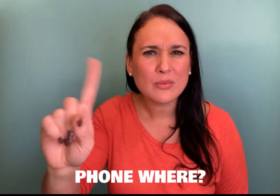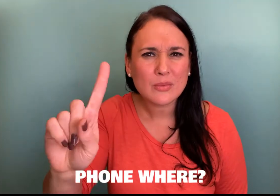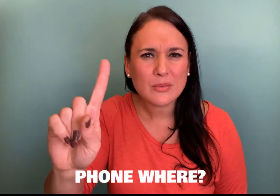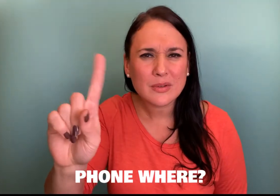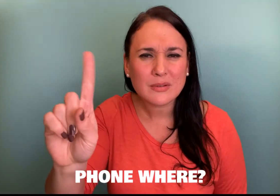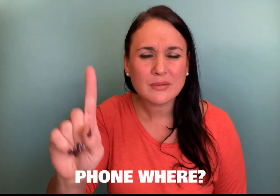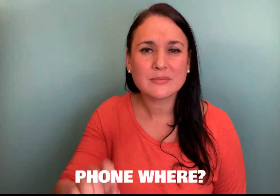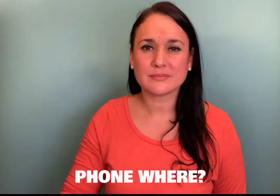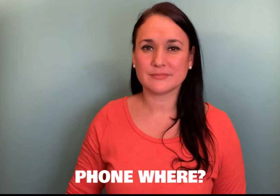Phone, where?